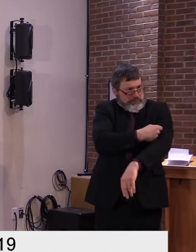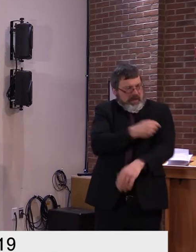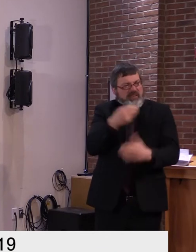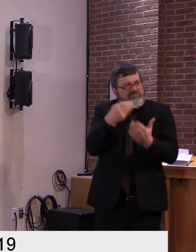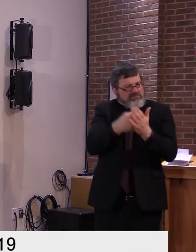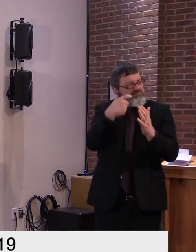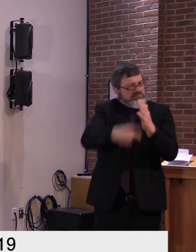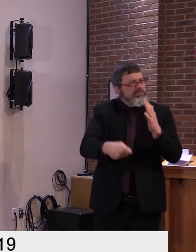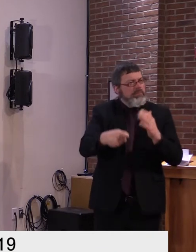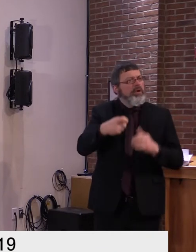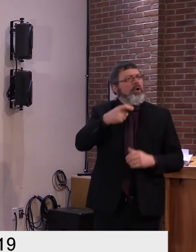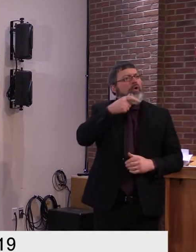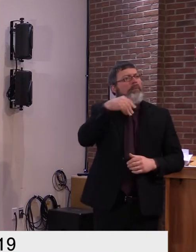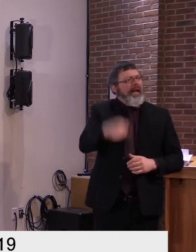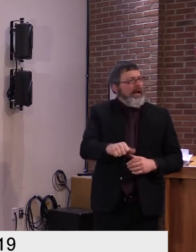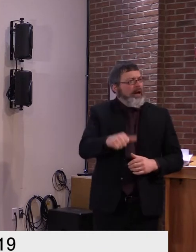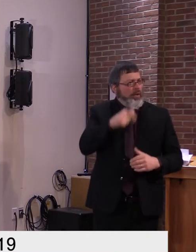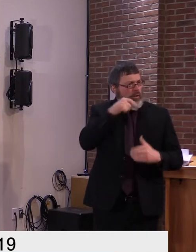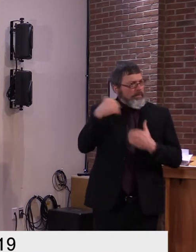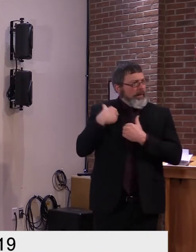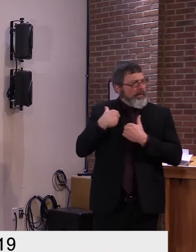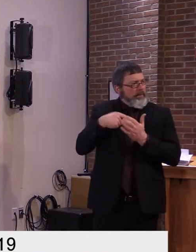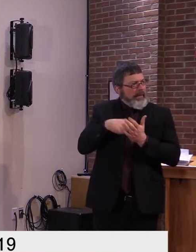point? And if so,